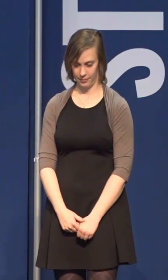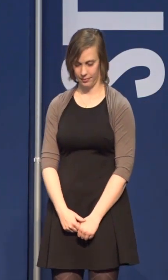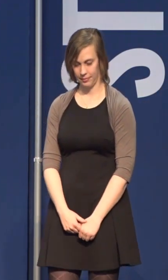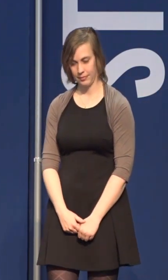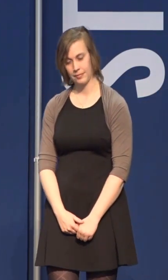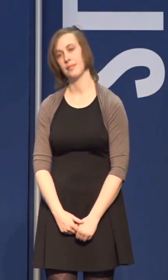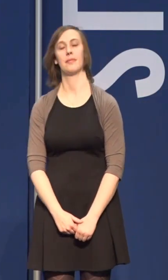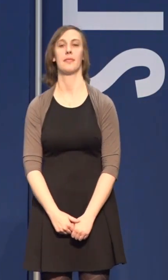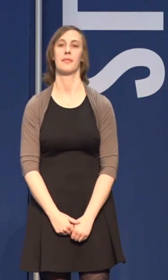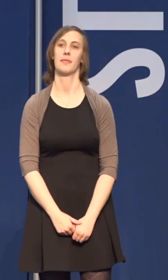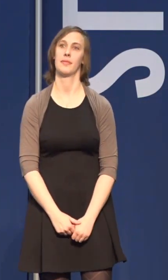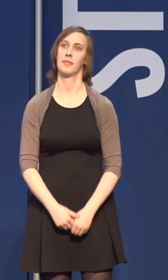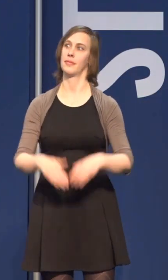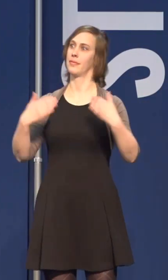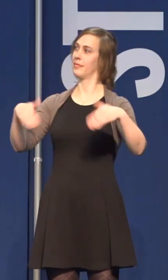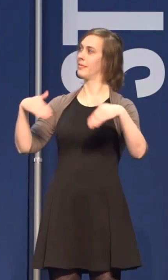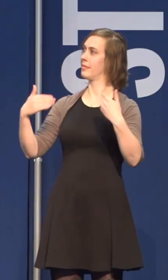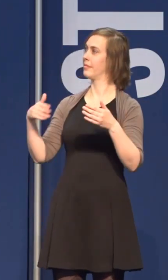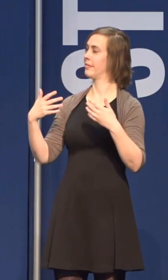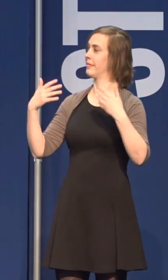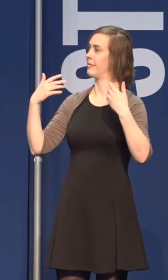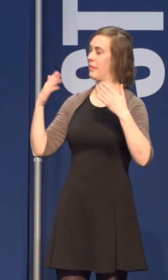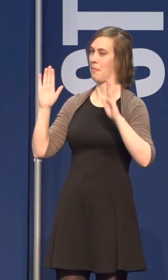Now there's a tough act to follow.